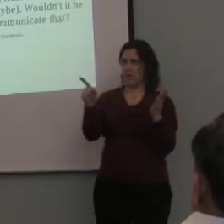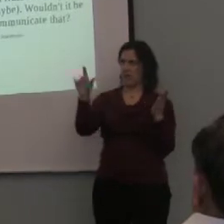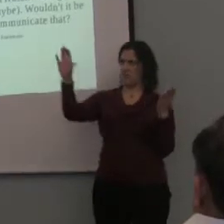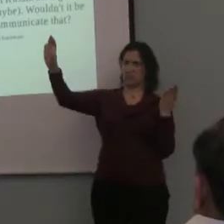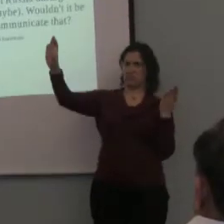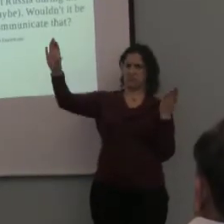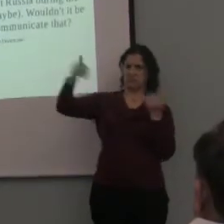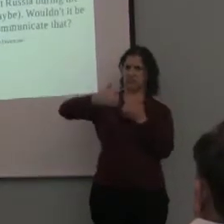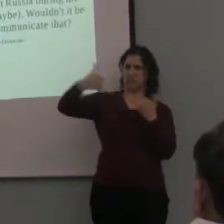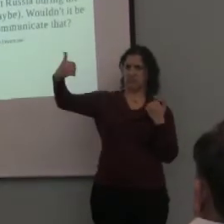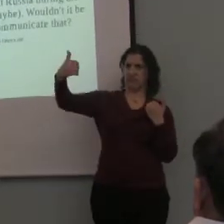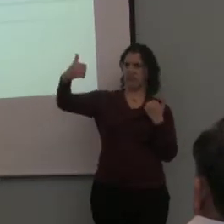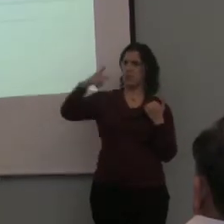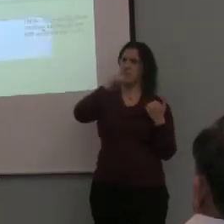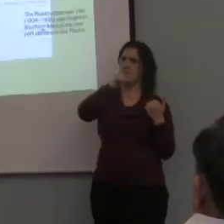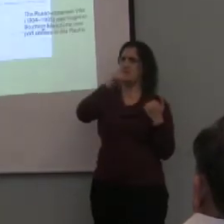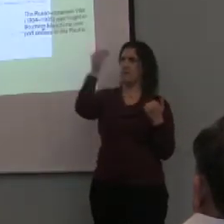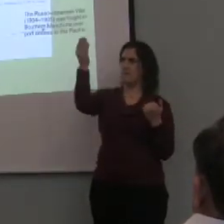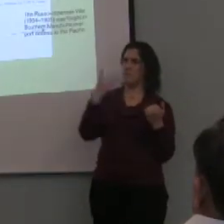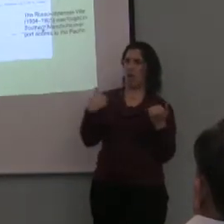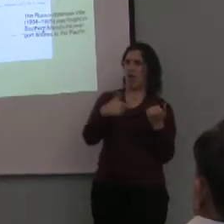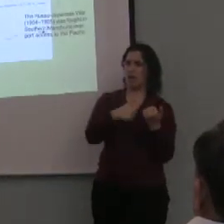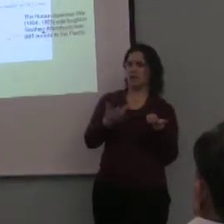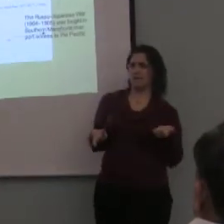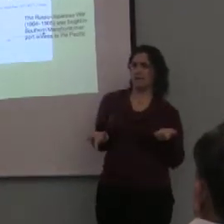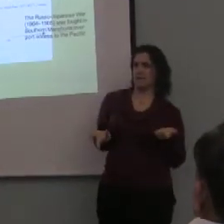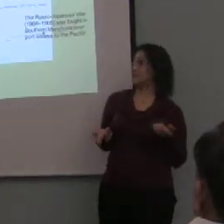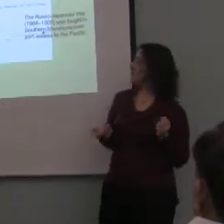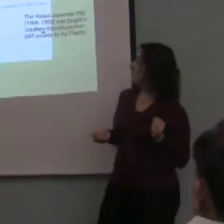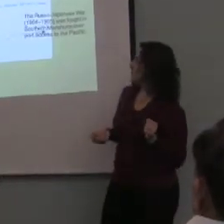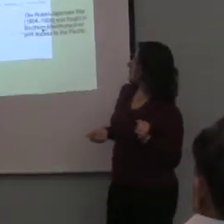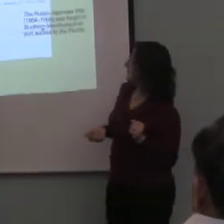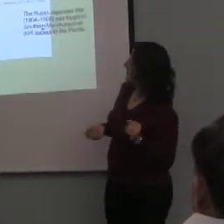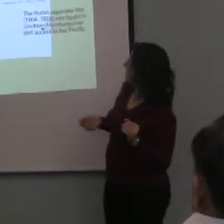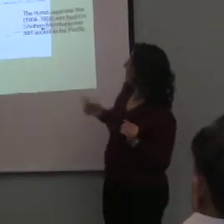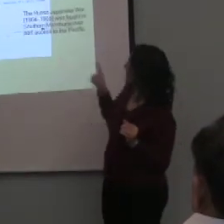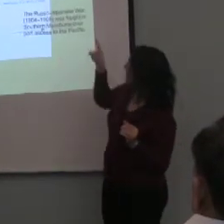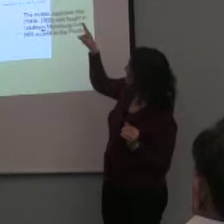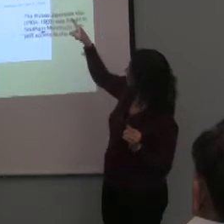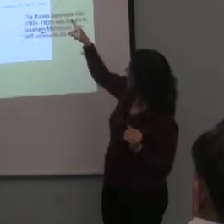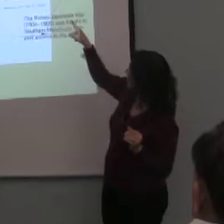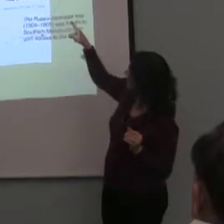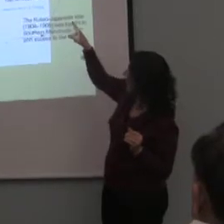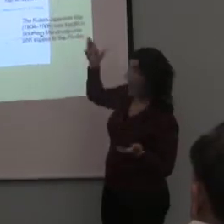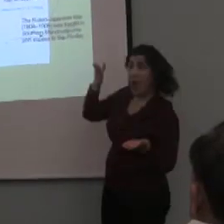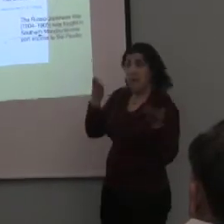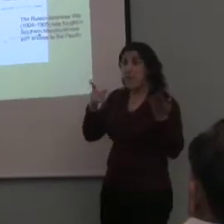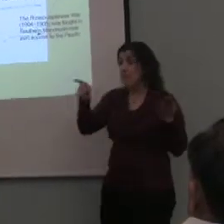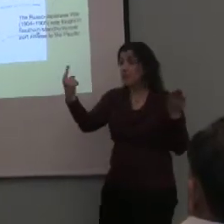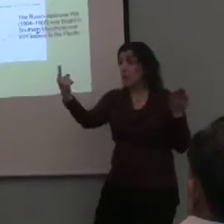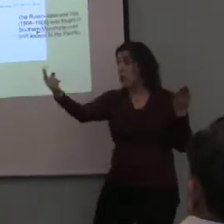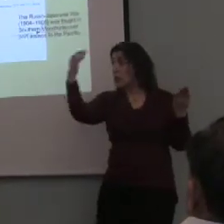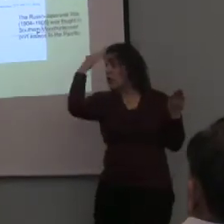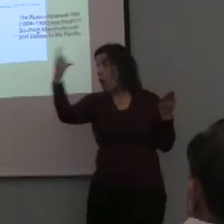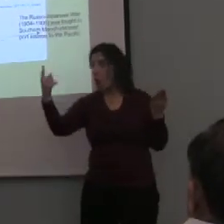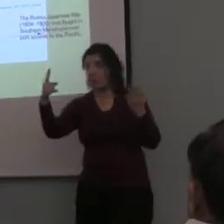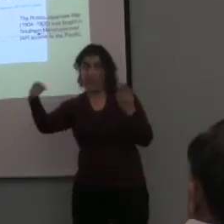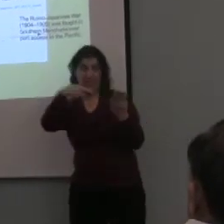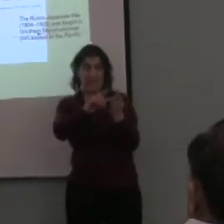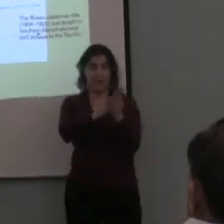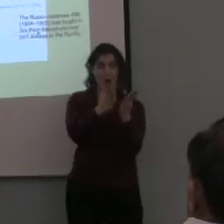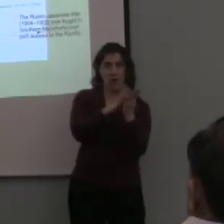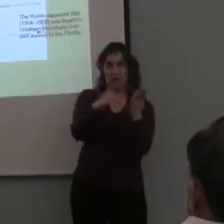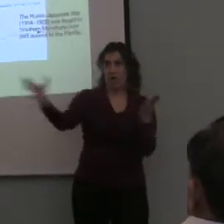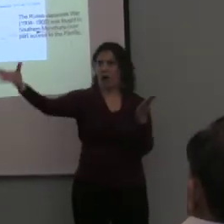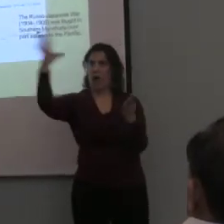us. Let's look at it. That person may have known about the Russo-Japanese War, and I